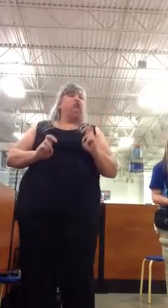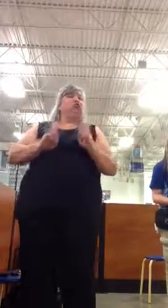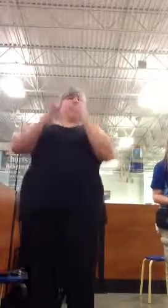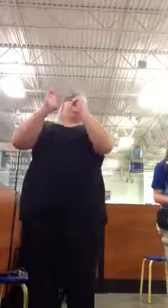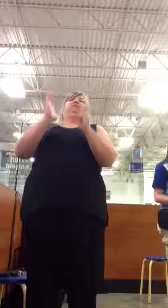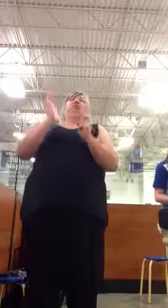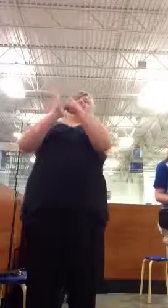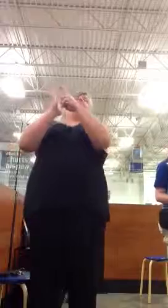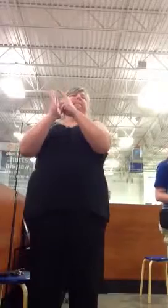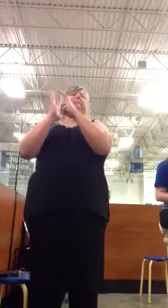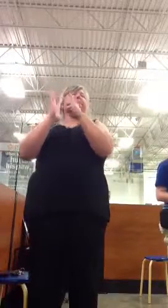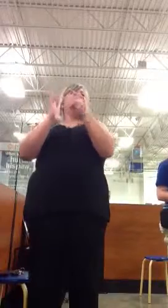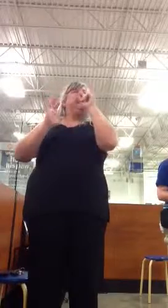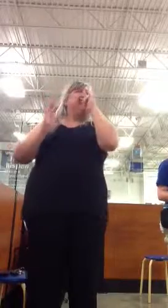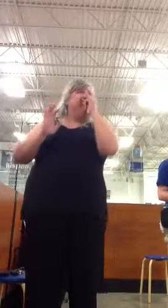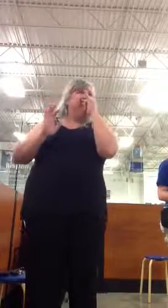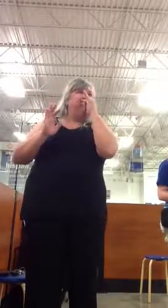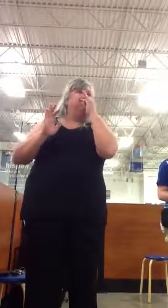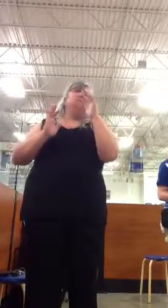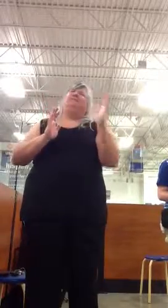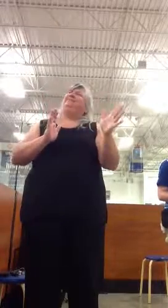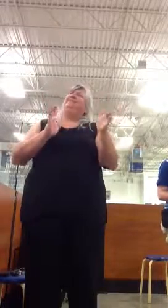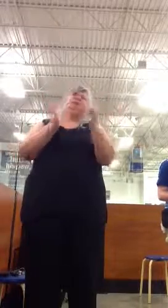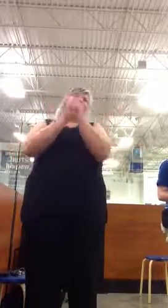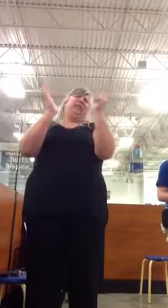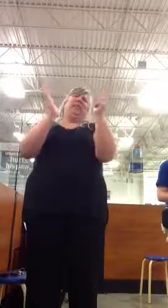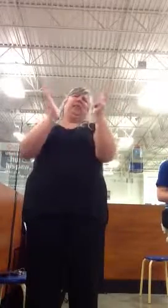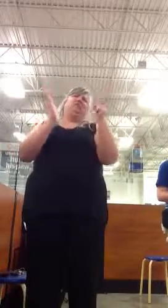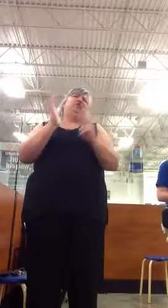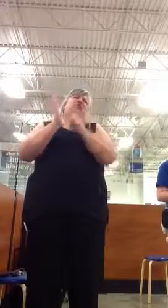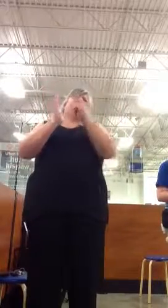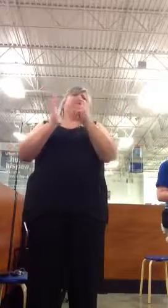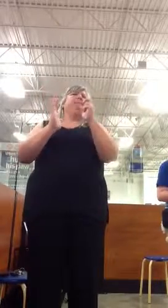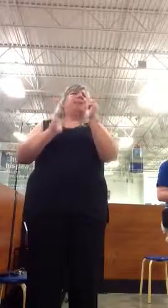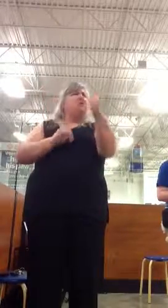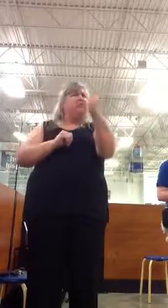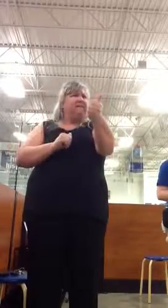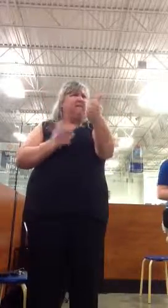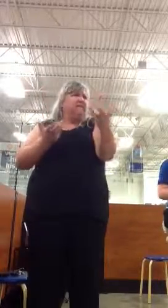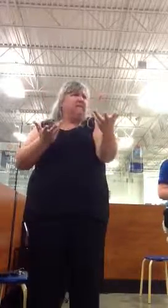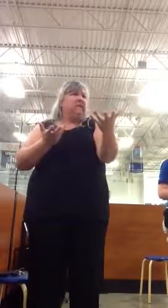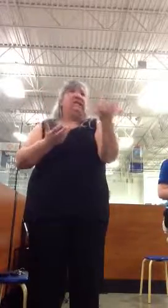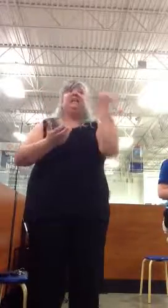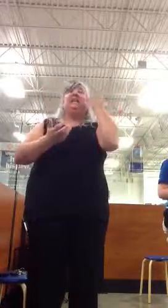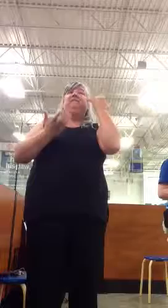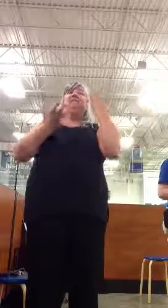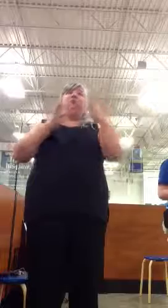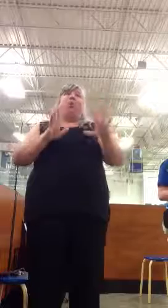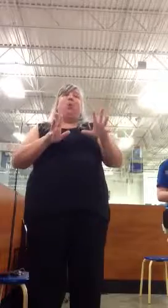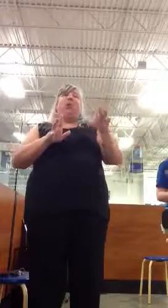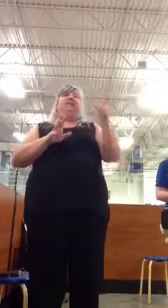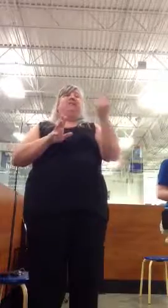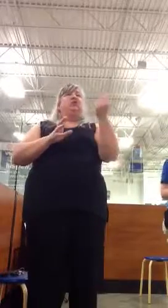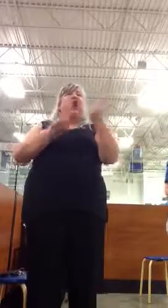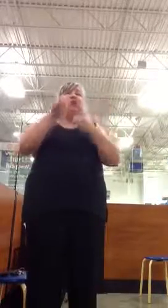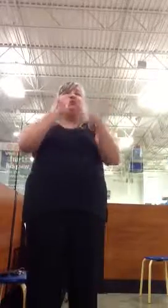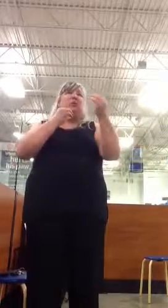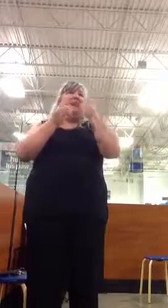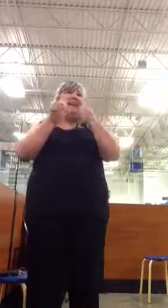Okay? If you don't want them to try to eat food off of your table, probably best if you don't give them table